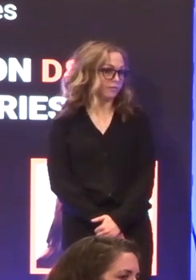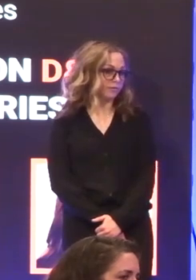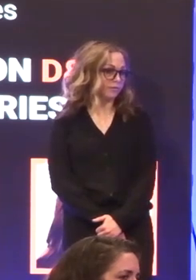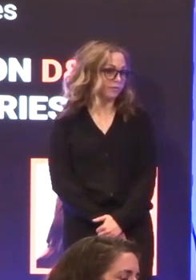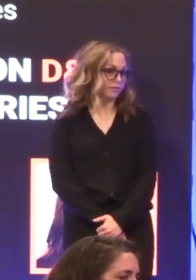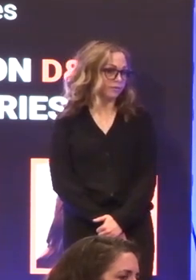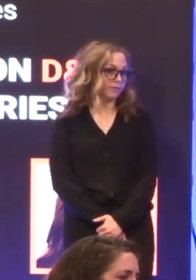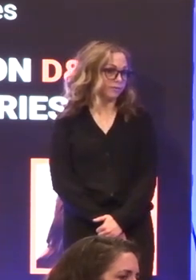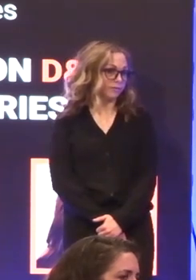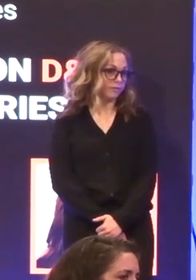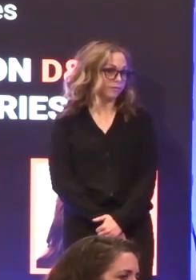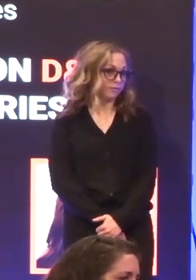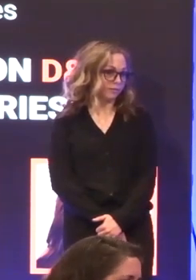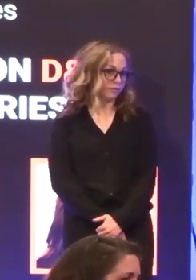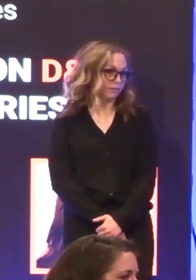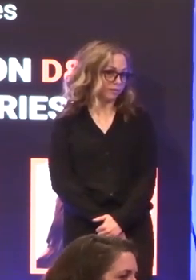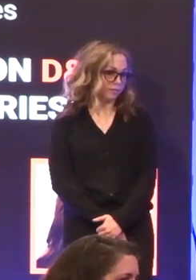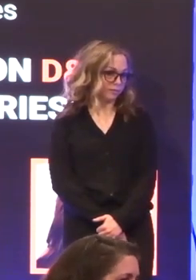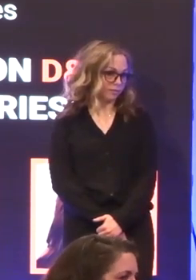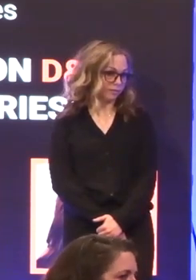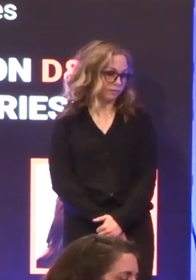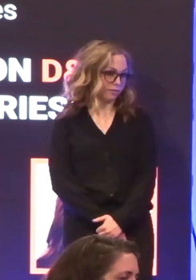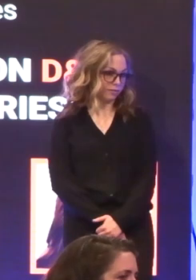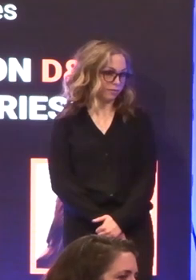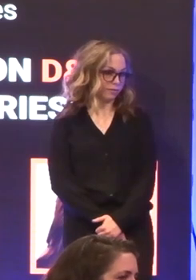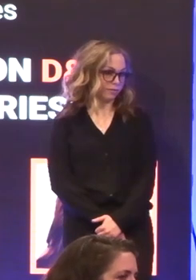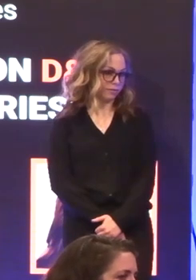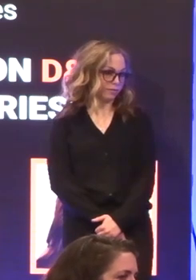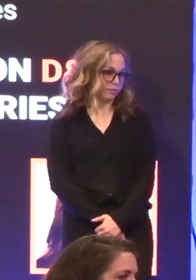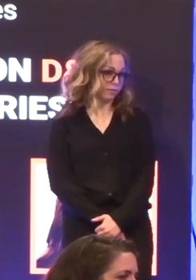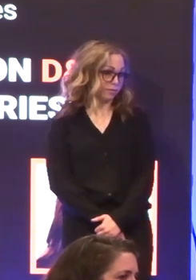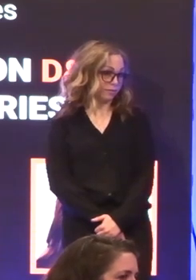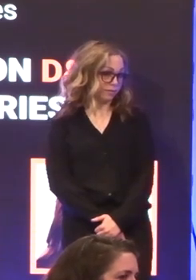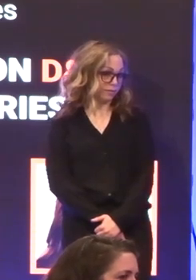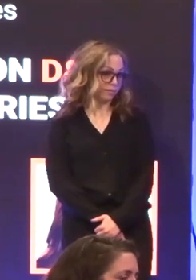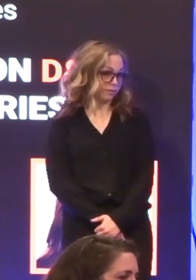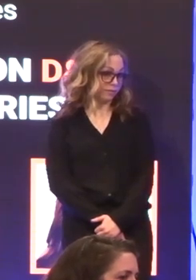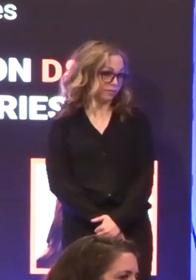the filmmakers that make that film,